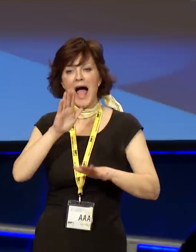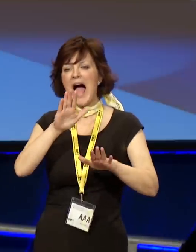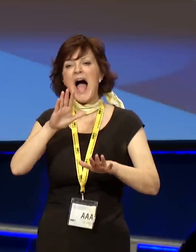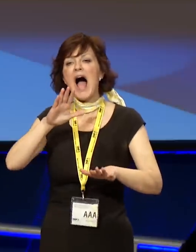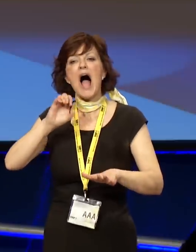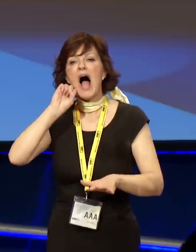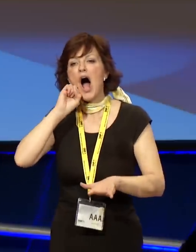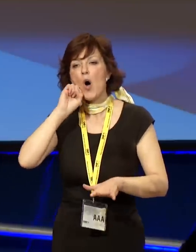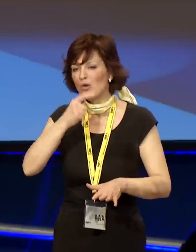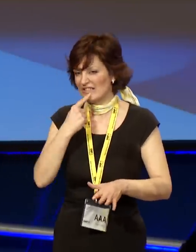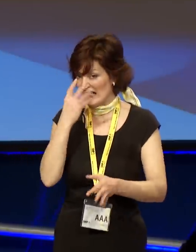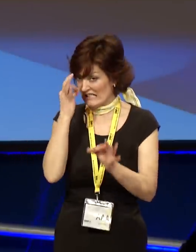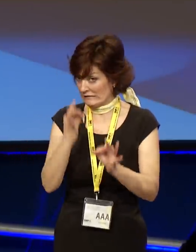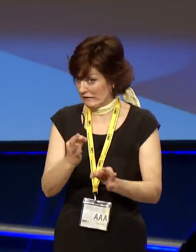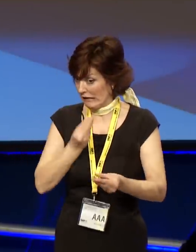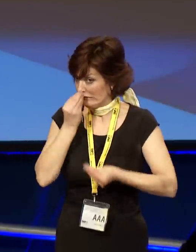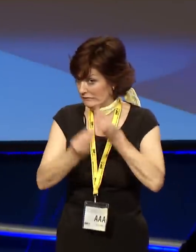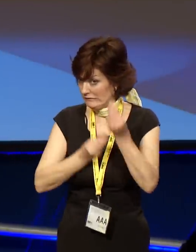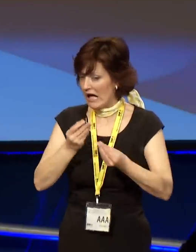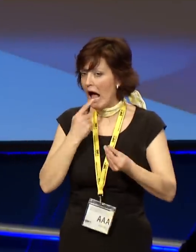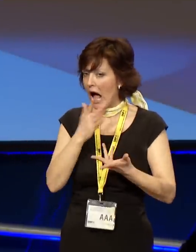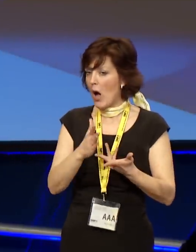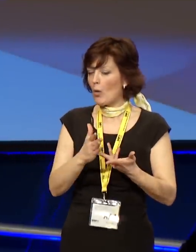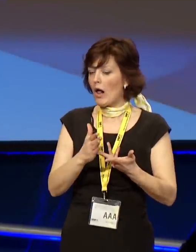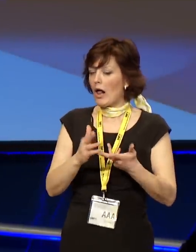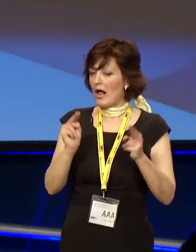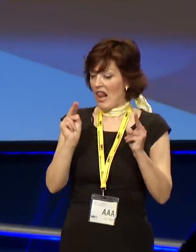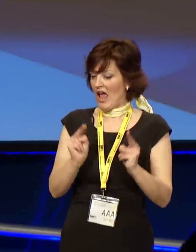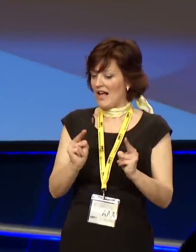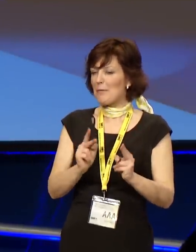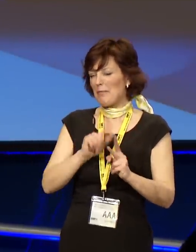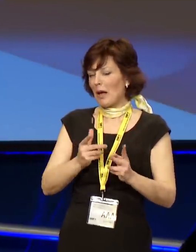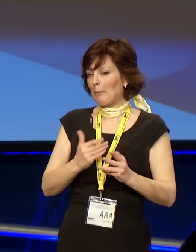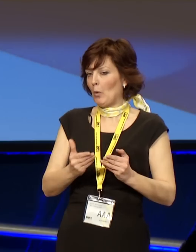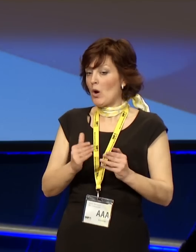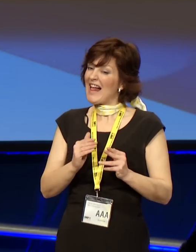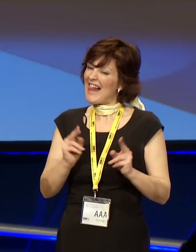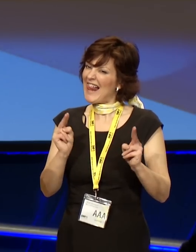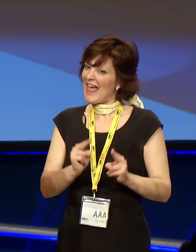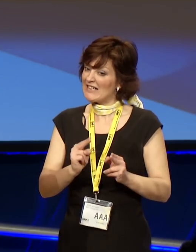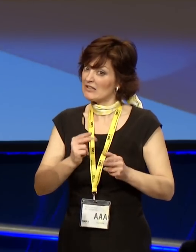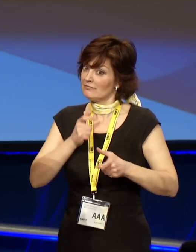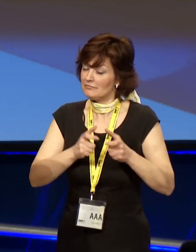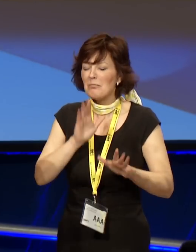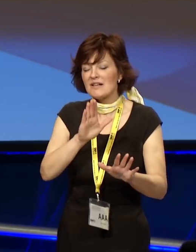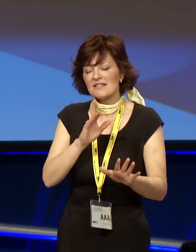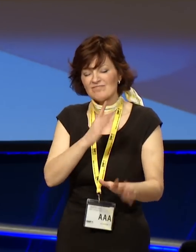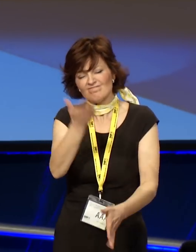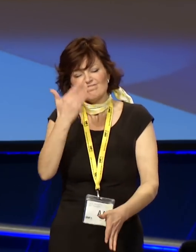the variety of the audience and the sensibilities of the BBC. So he said, listen,